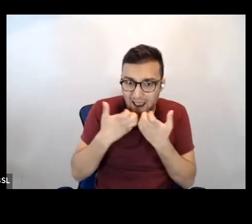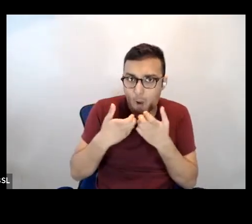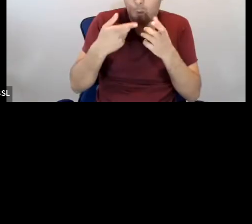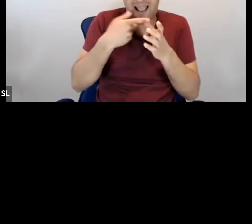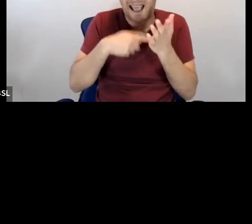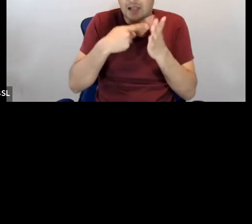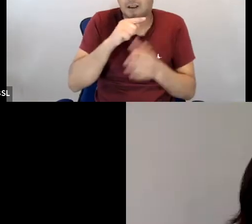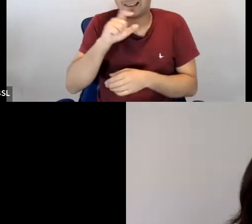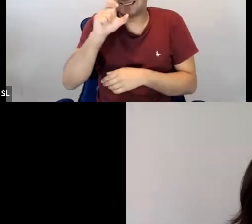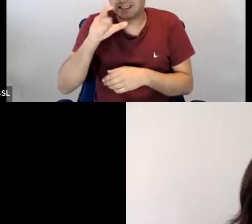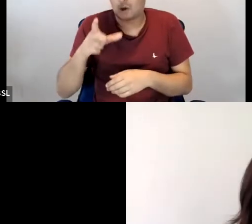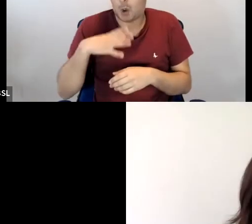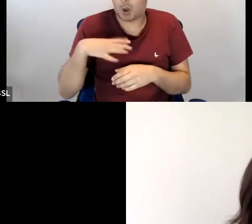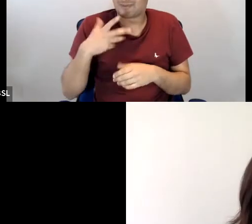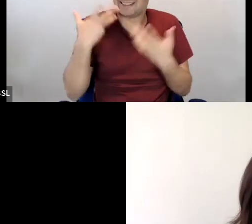awareness.